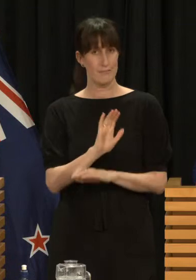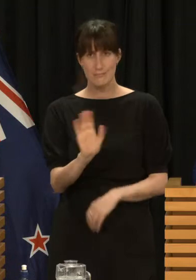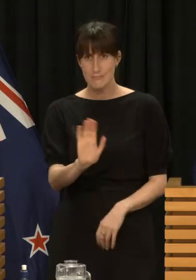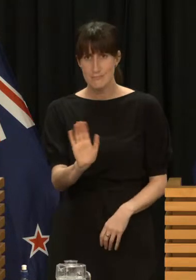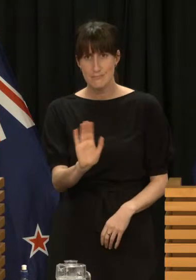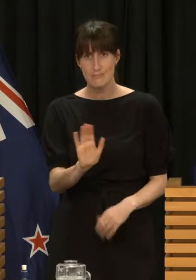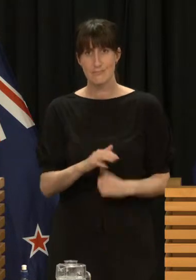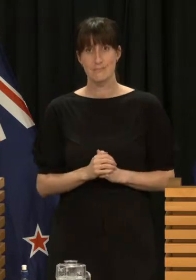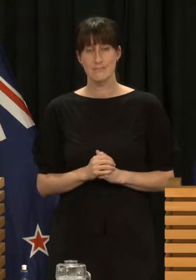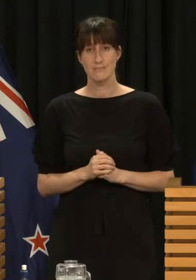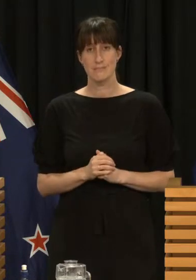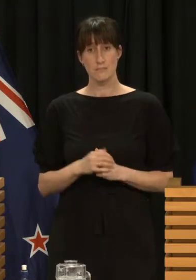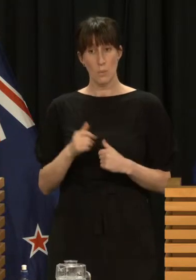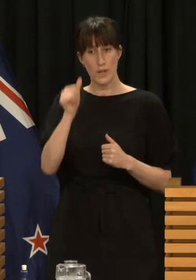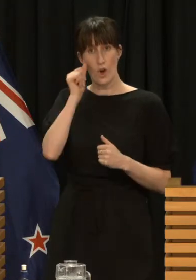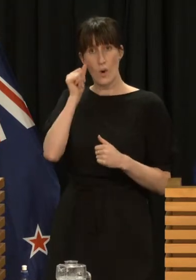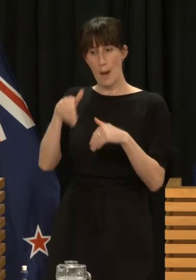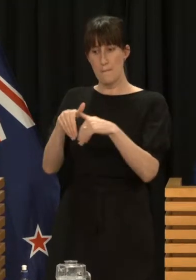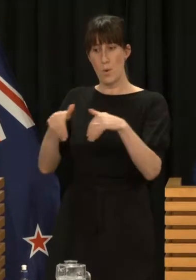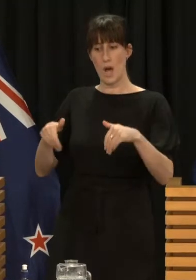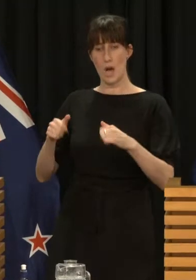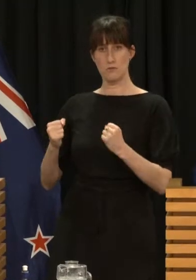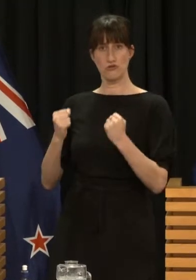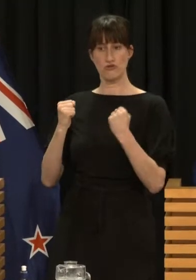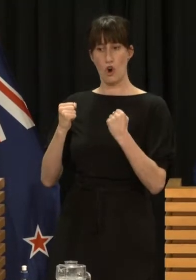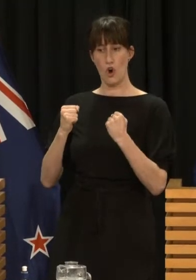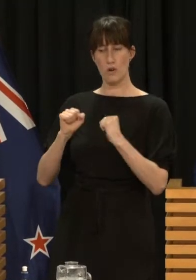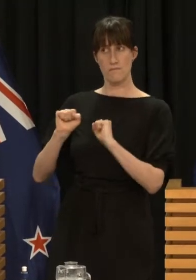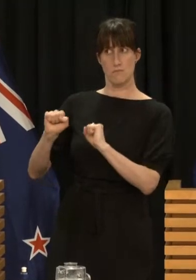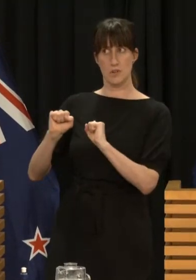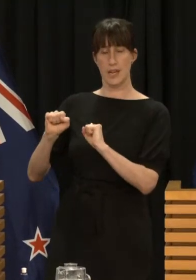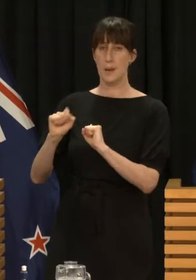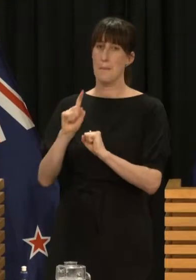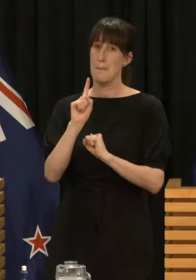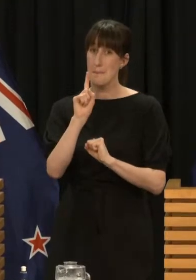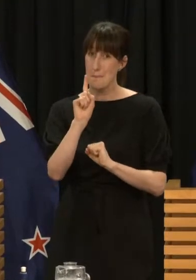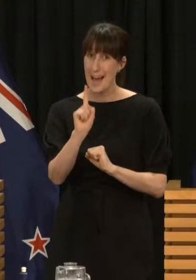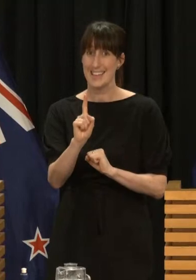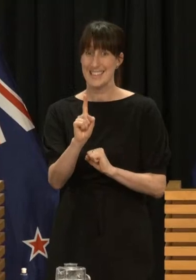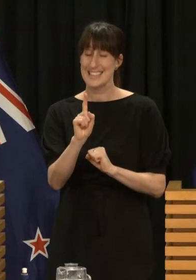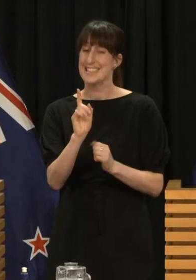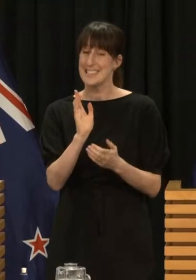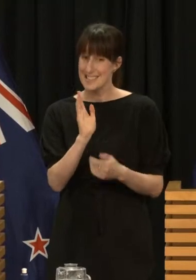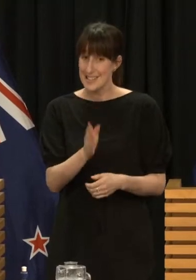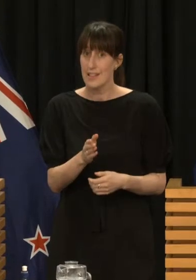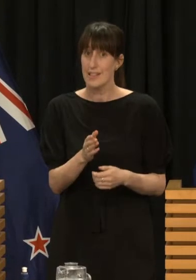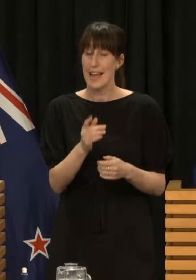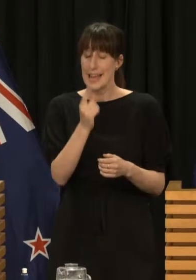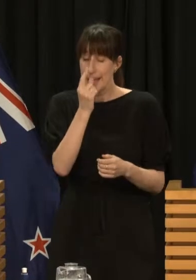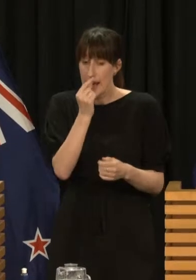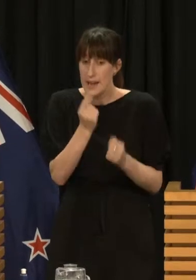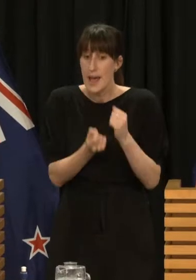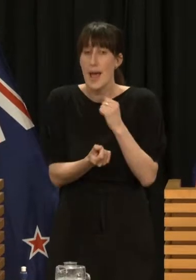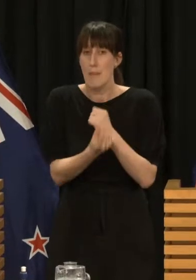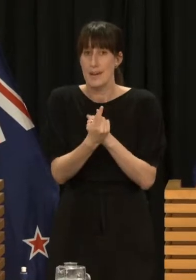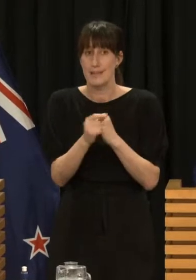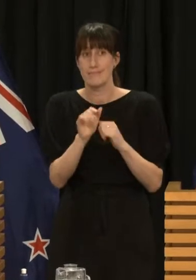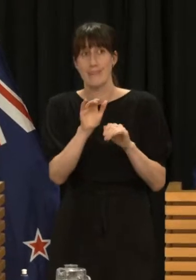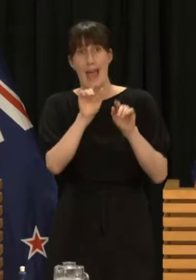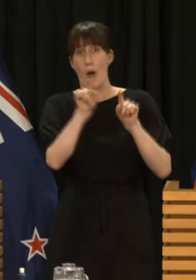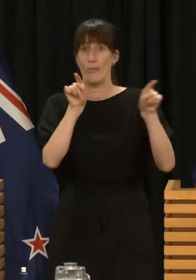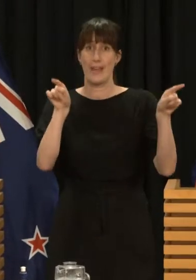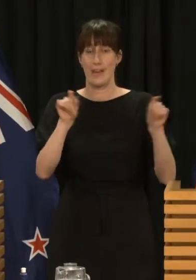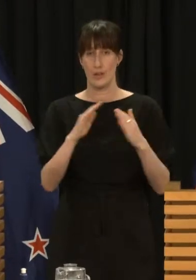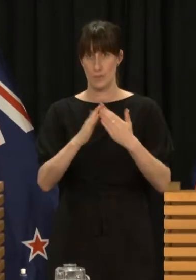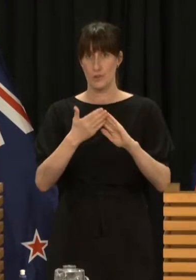our robust border controls, the virus can emerge anywhere in the community at any time. Taking a few seconds